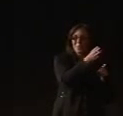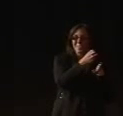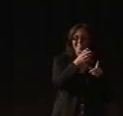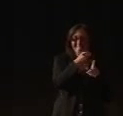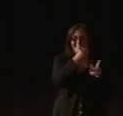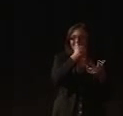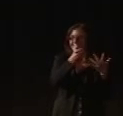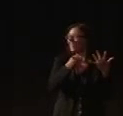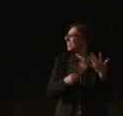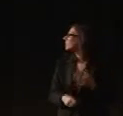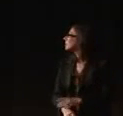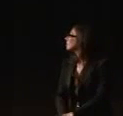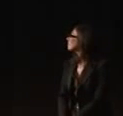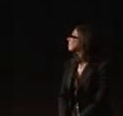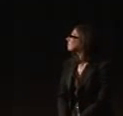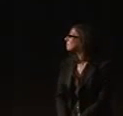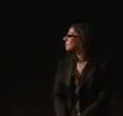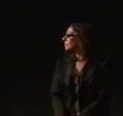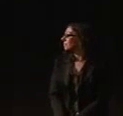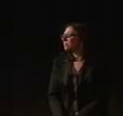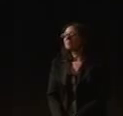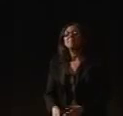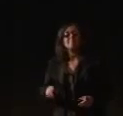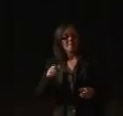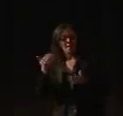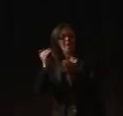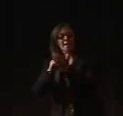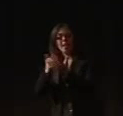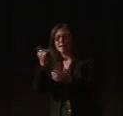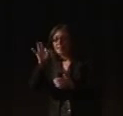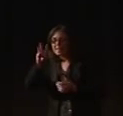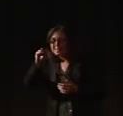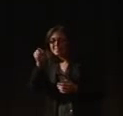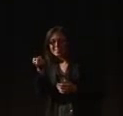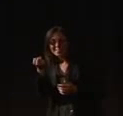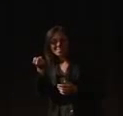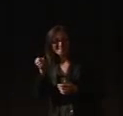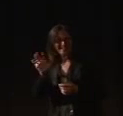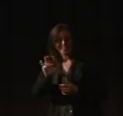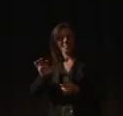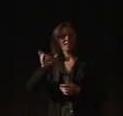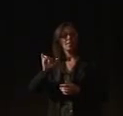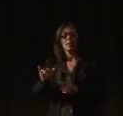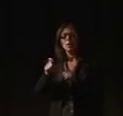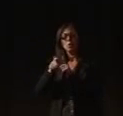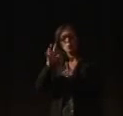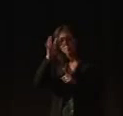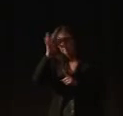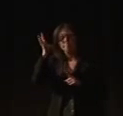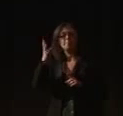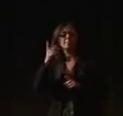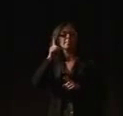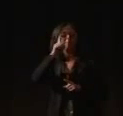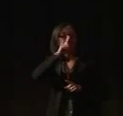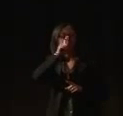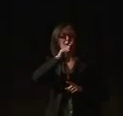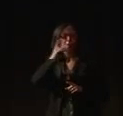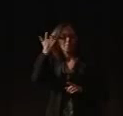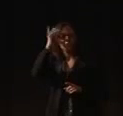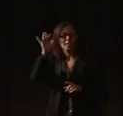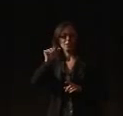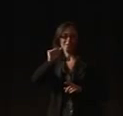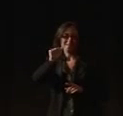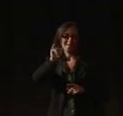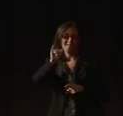was an AI epidemic in the 60s when the term artificial intelligence was actually invented by Marvin